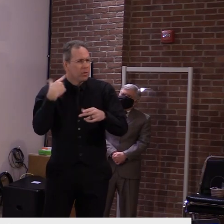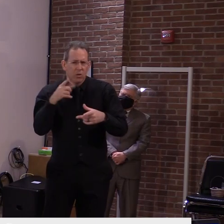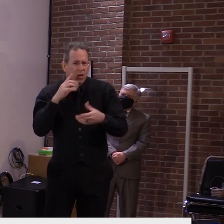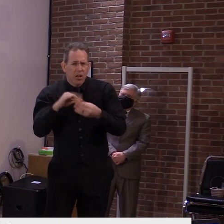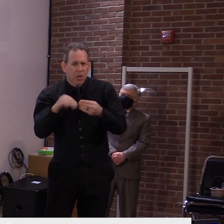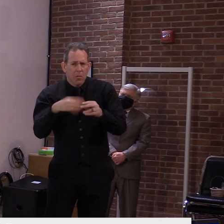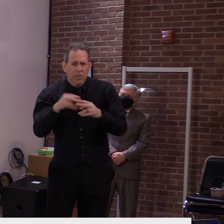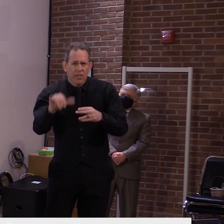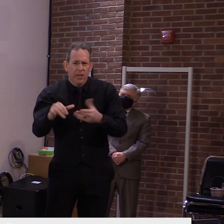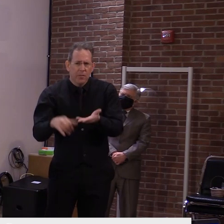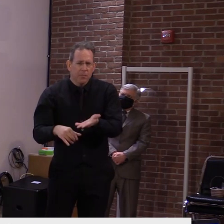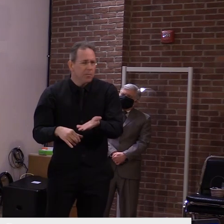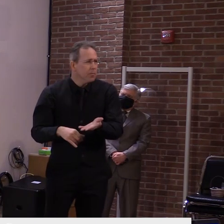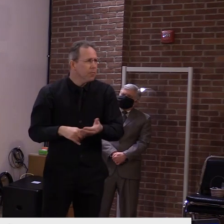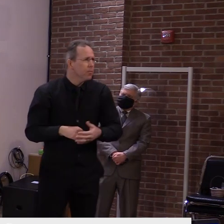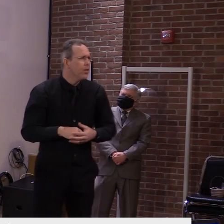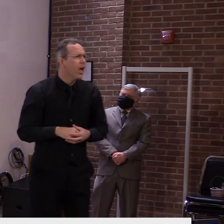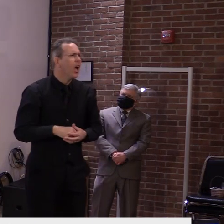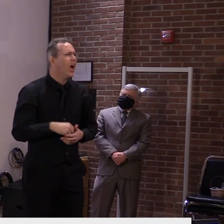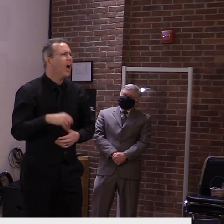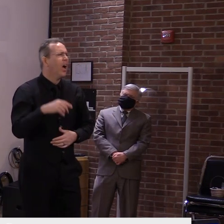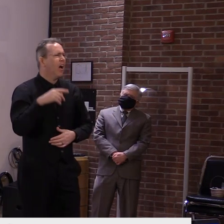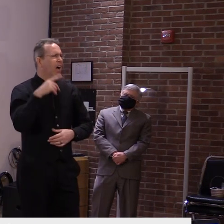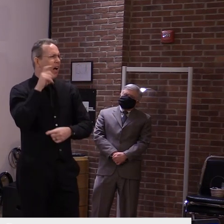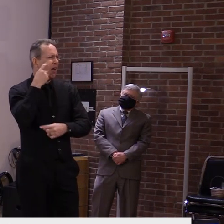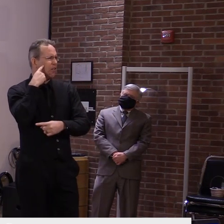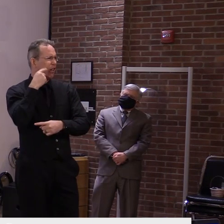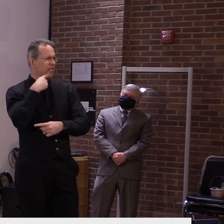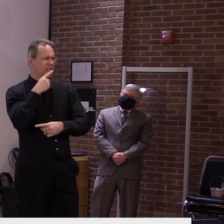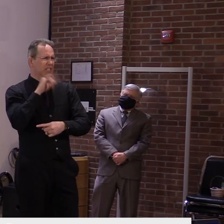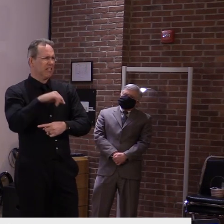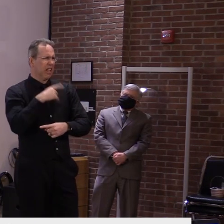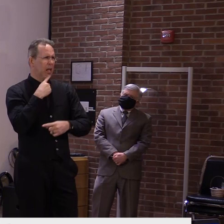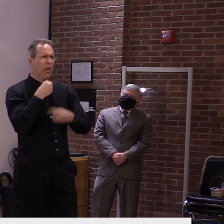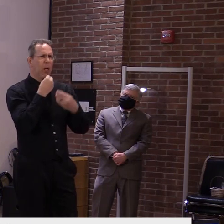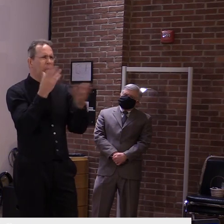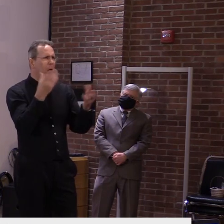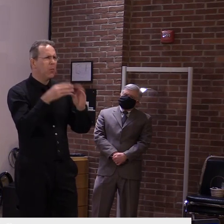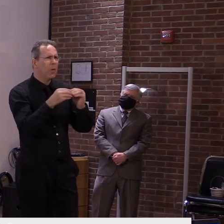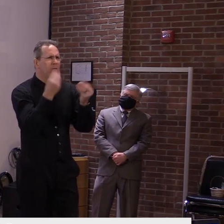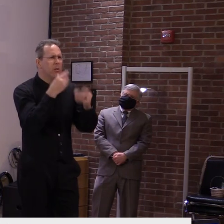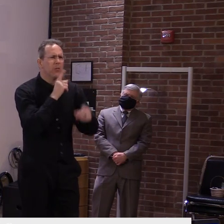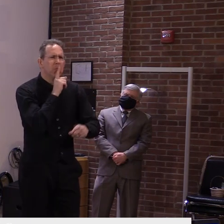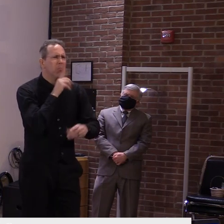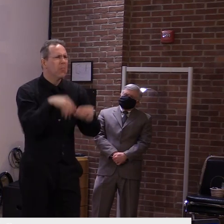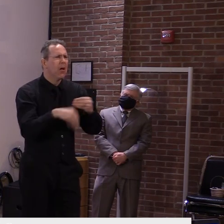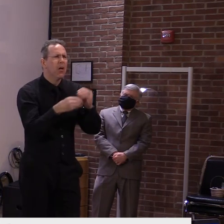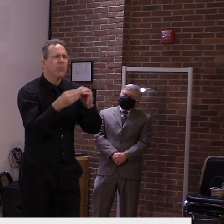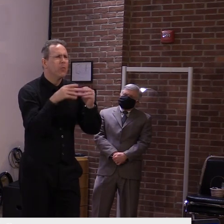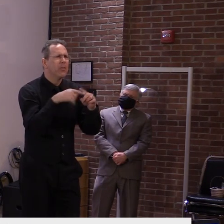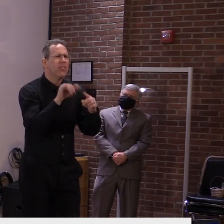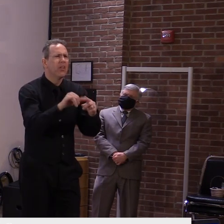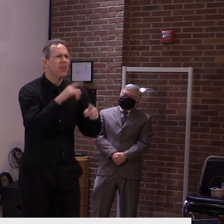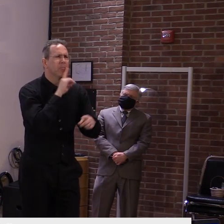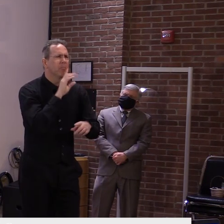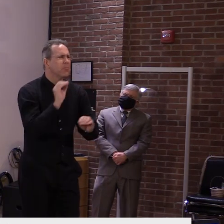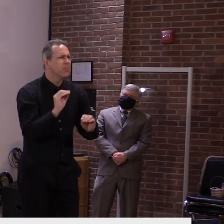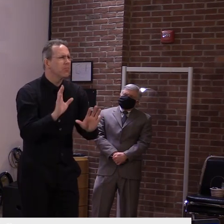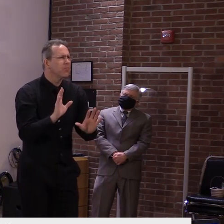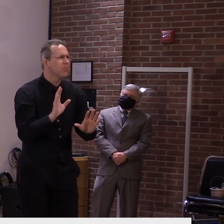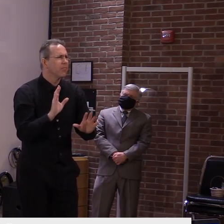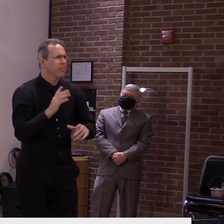I don't remember saying that I was going to get back to you on that, but maybe I did. I don't have any more